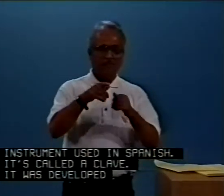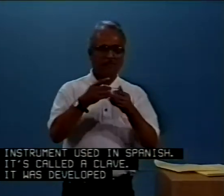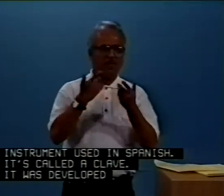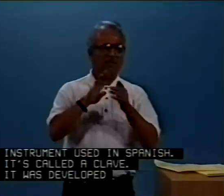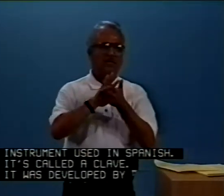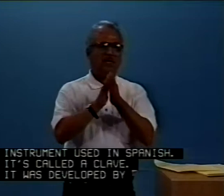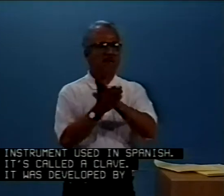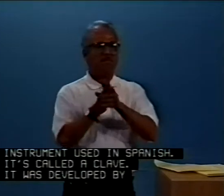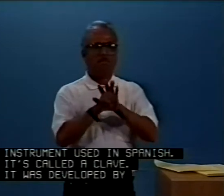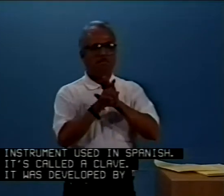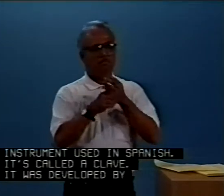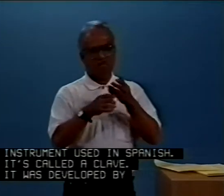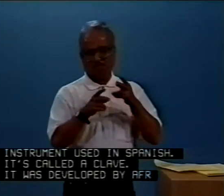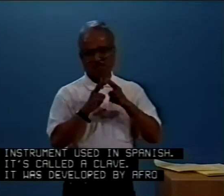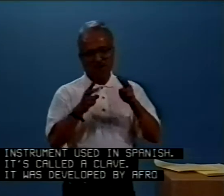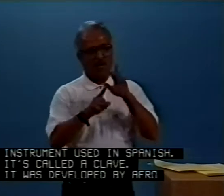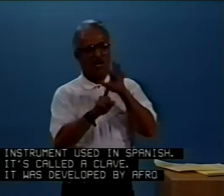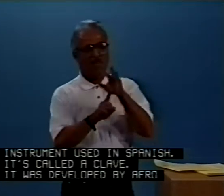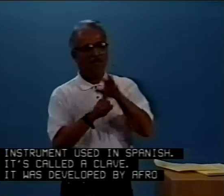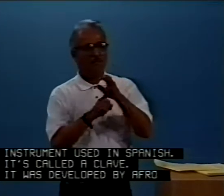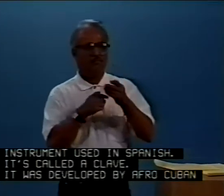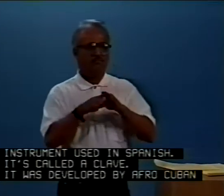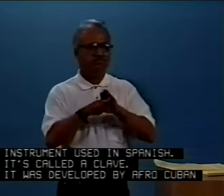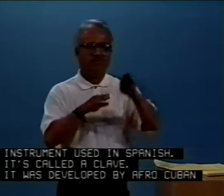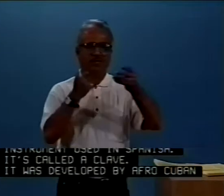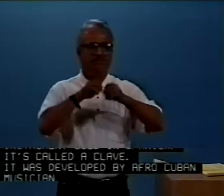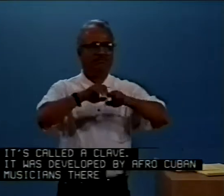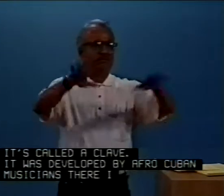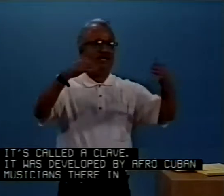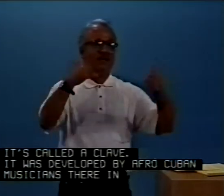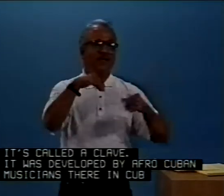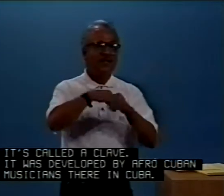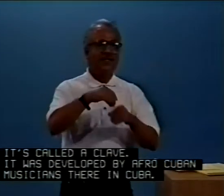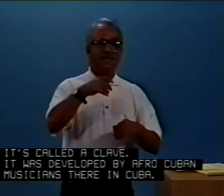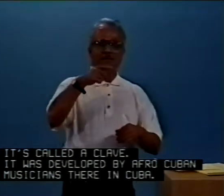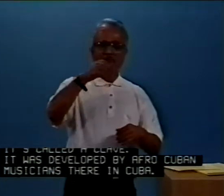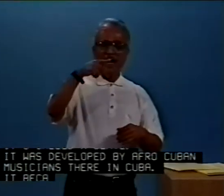musicians there in Cuba. It became very popular and spread throughout